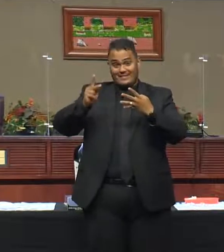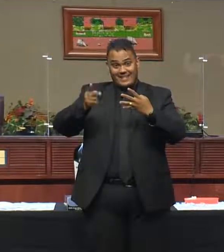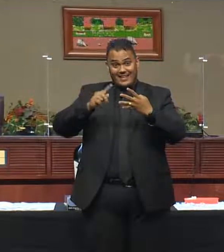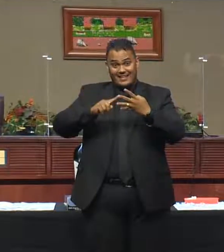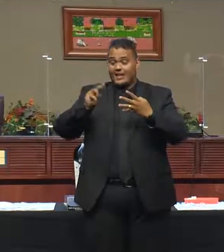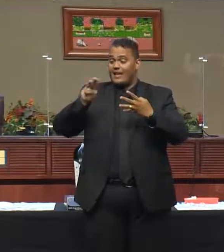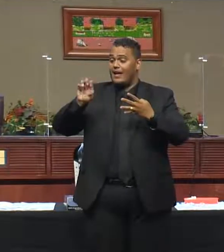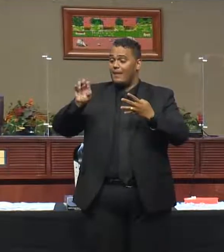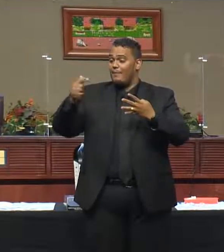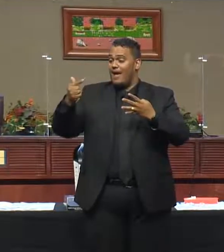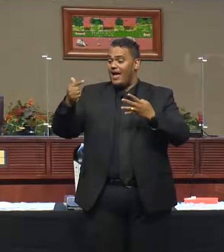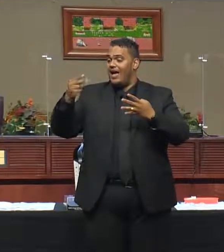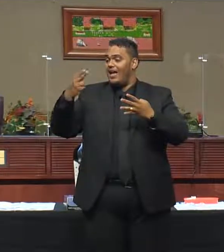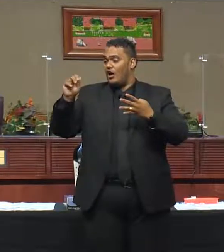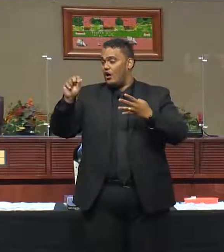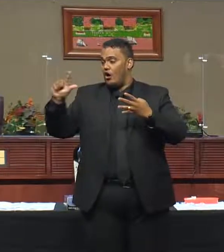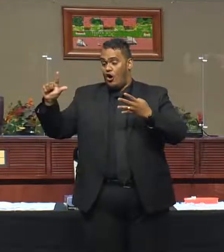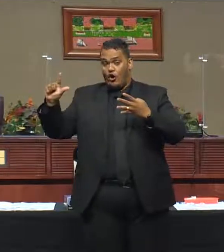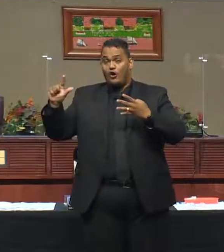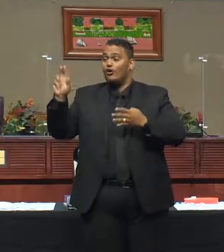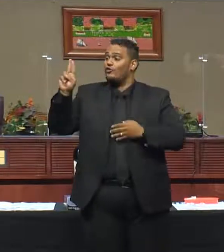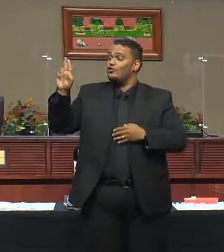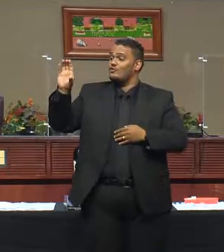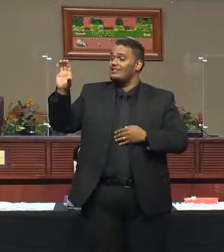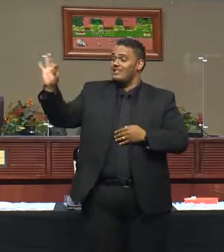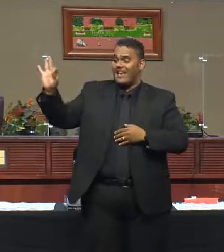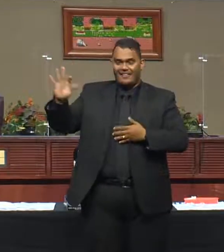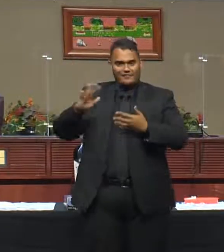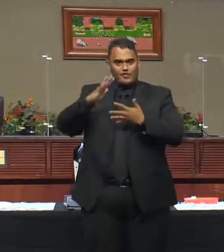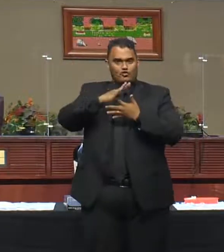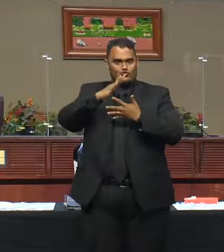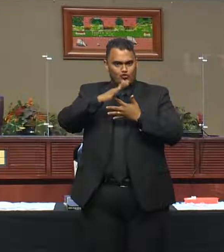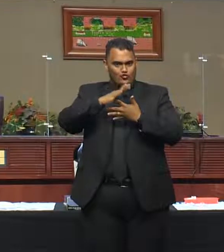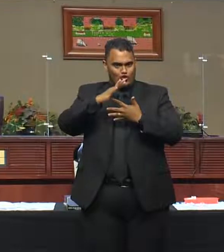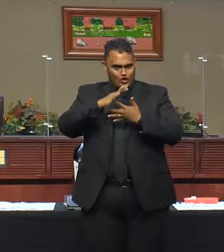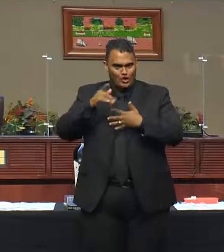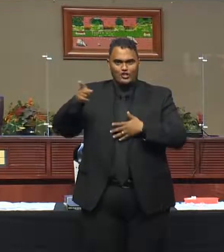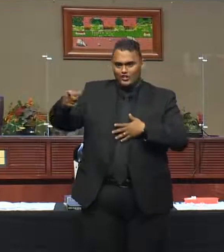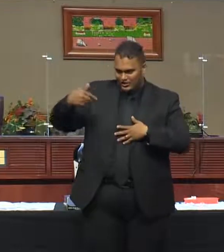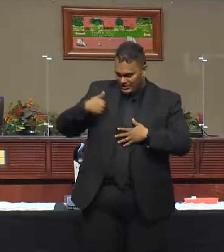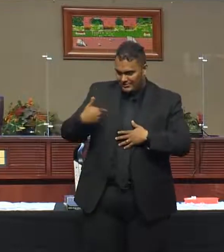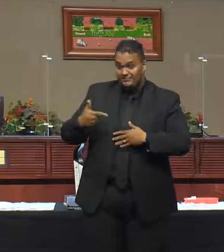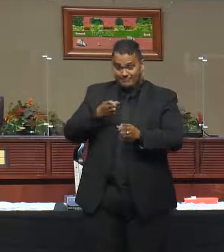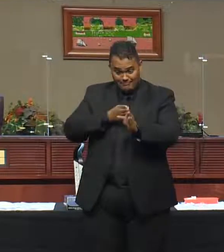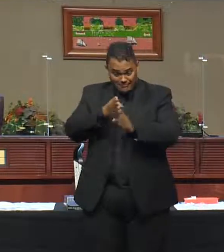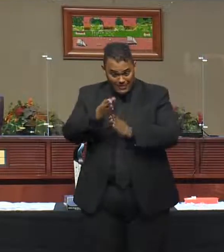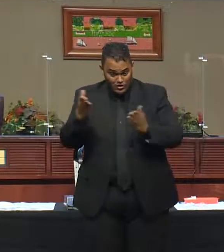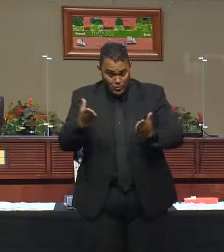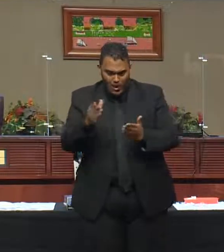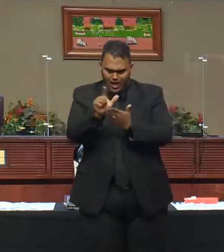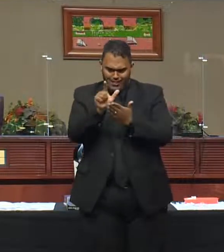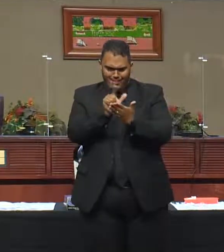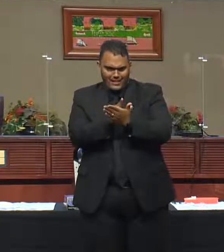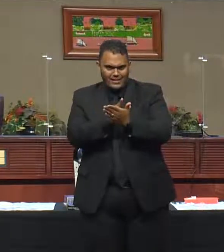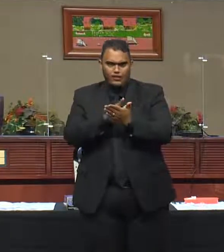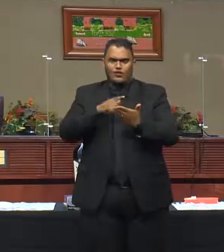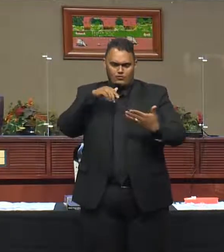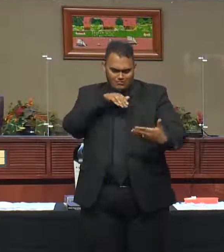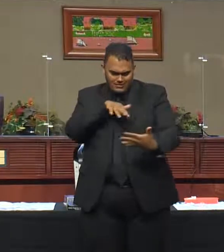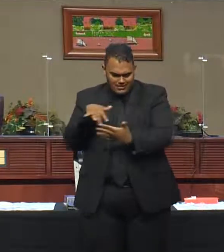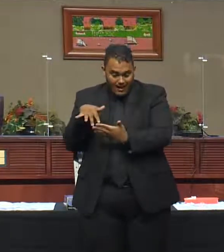UCF junior who is majoring in legal studies. She is incoming SGA